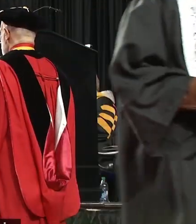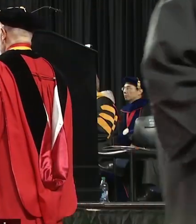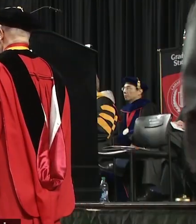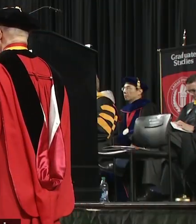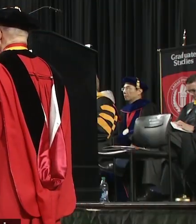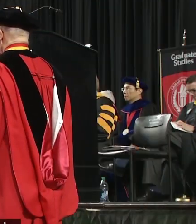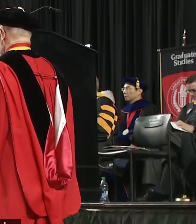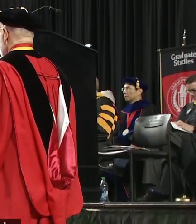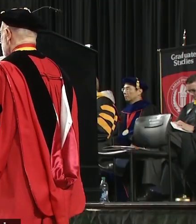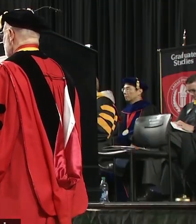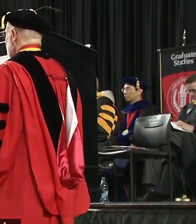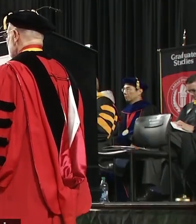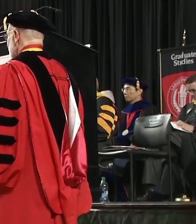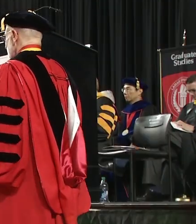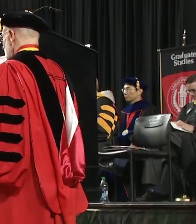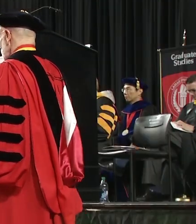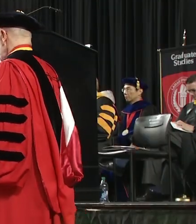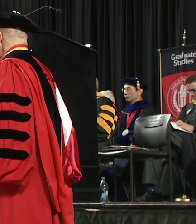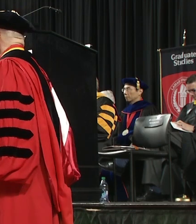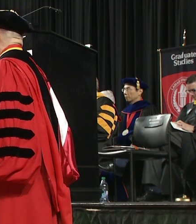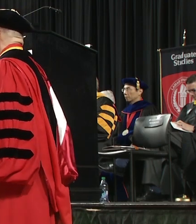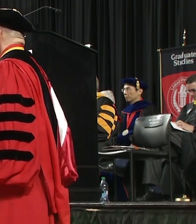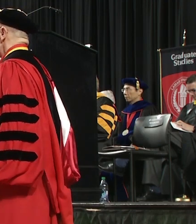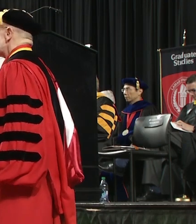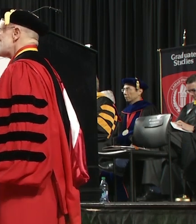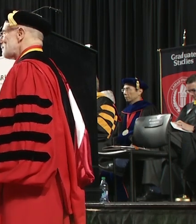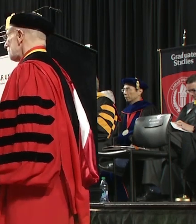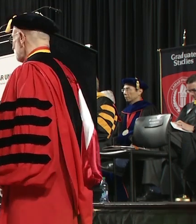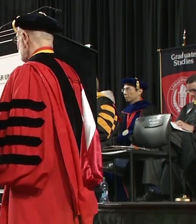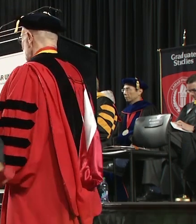Shaylee Sun Lin.